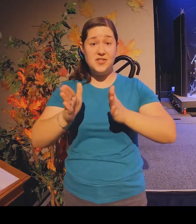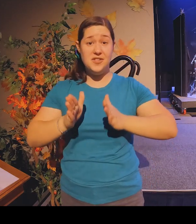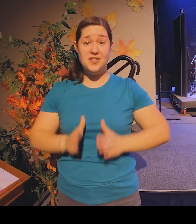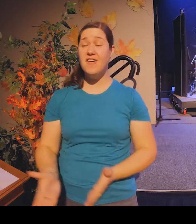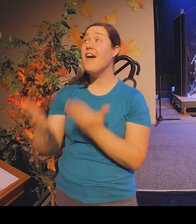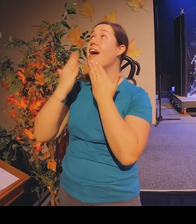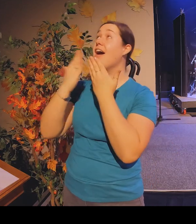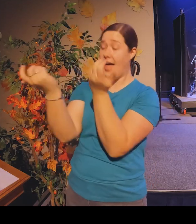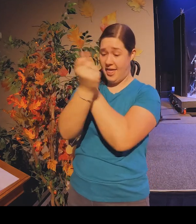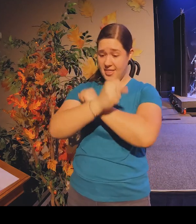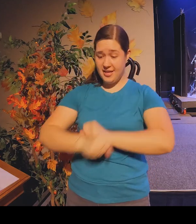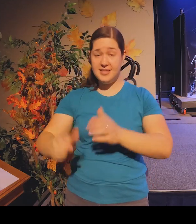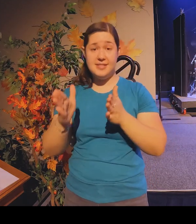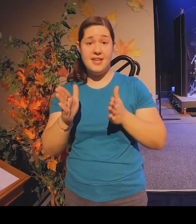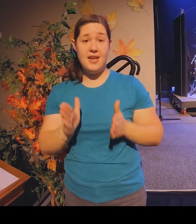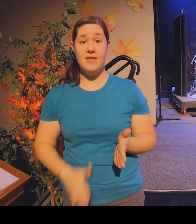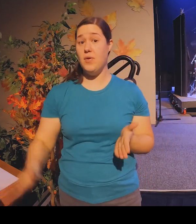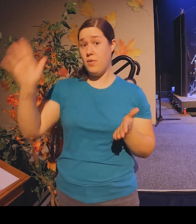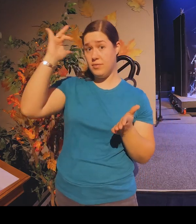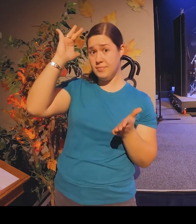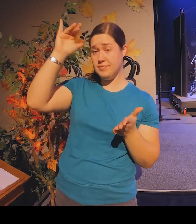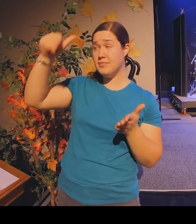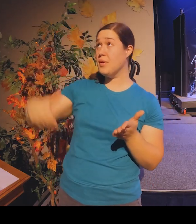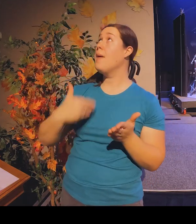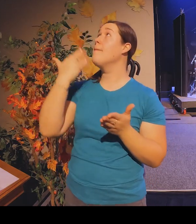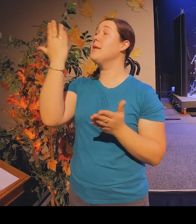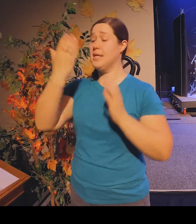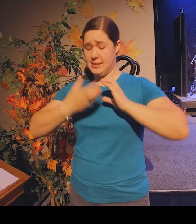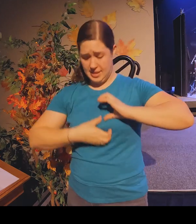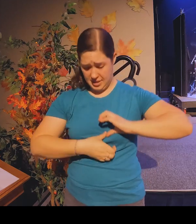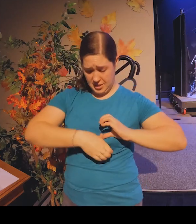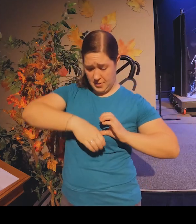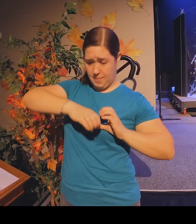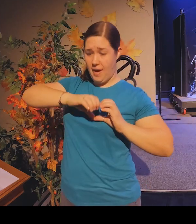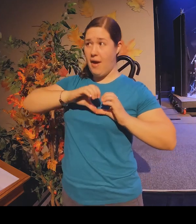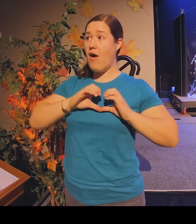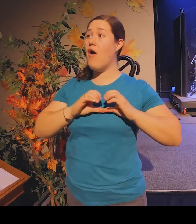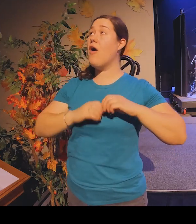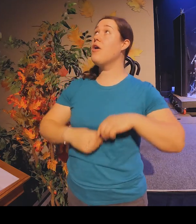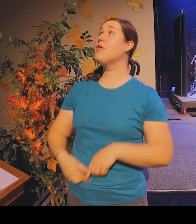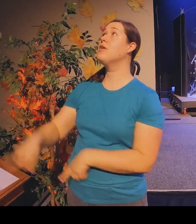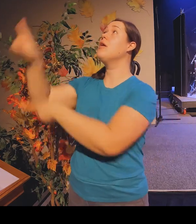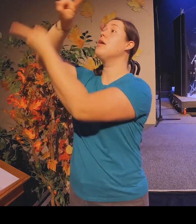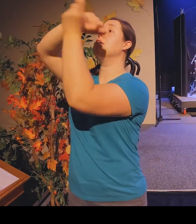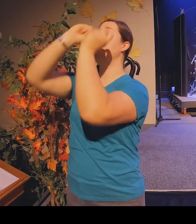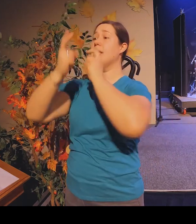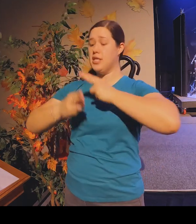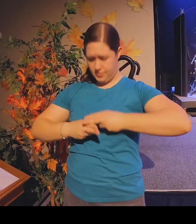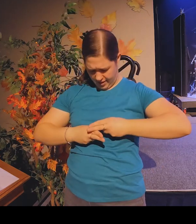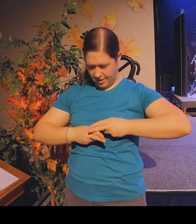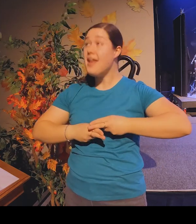the Master. I thank the Savior. Because you feel my heart.